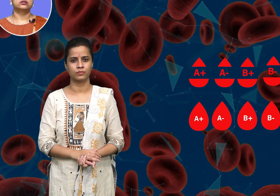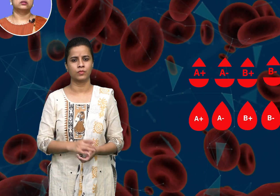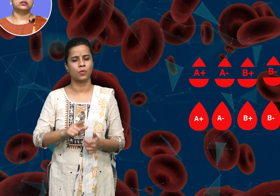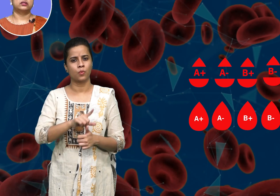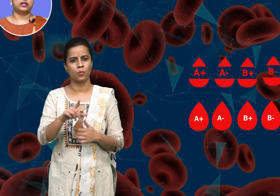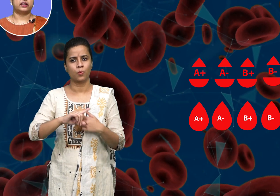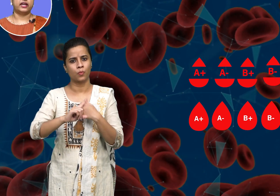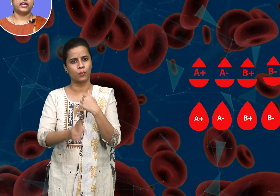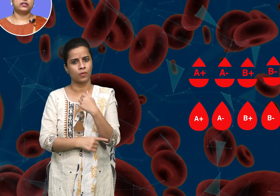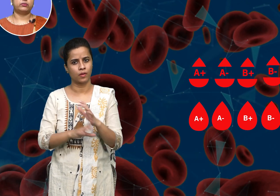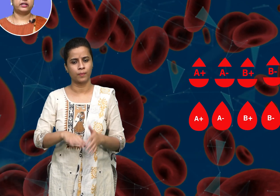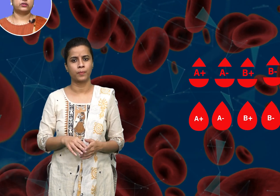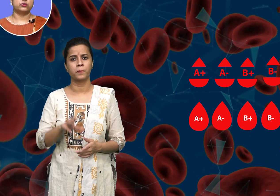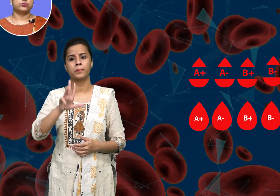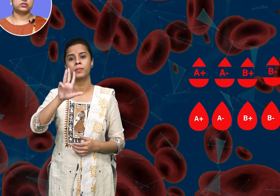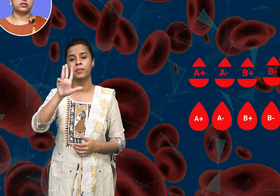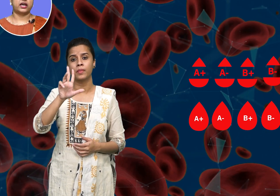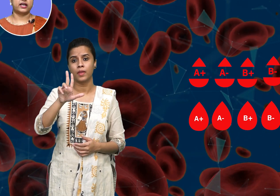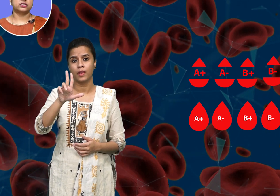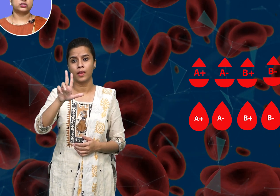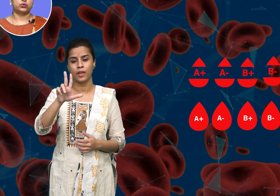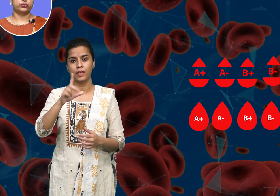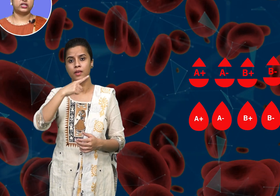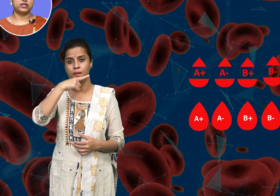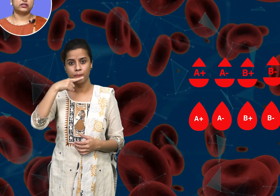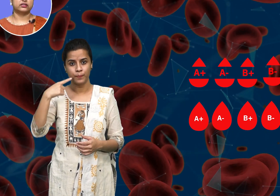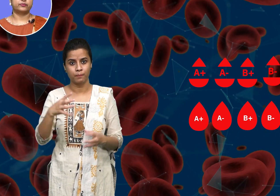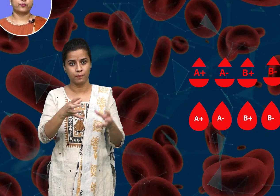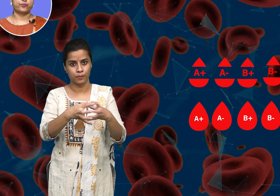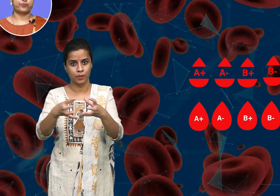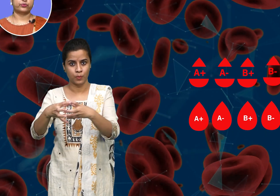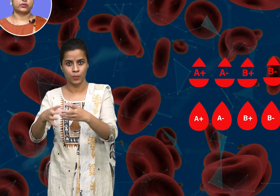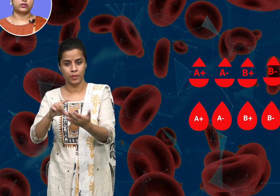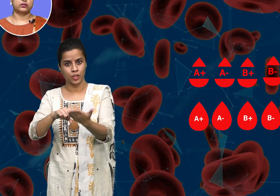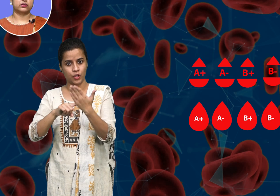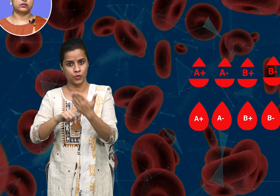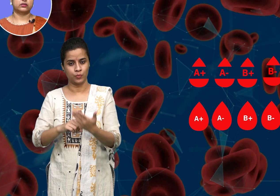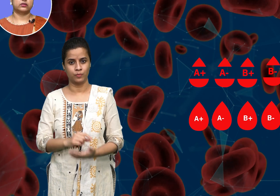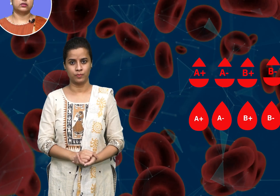Overall, there are 8 blood groups as shown here.